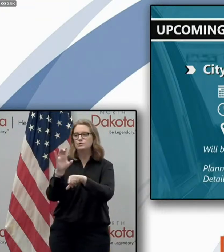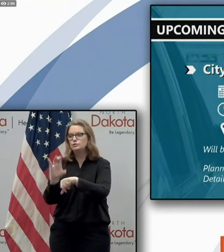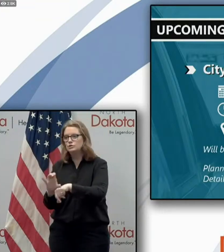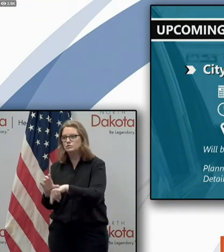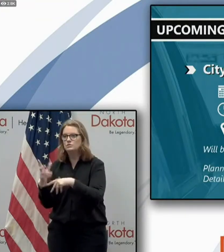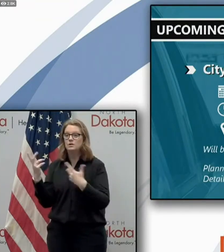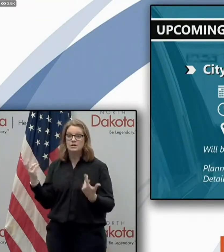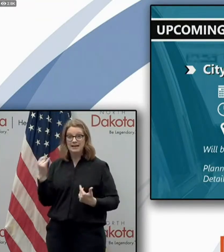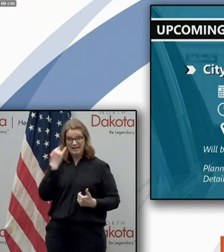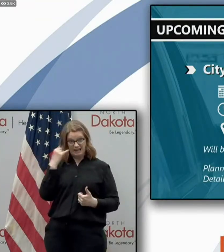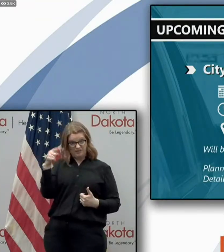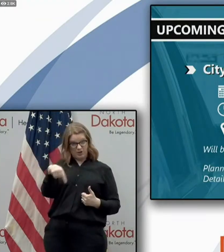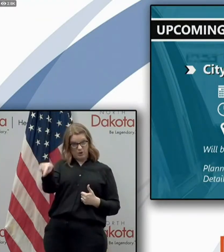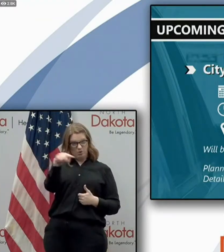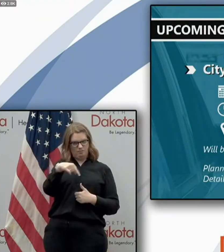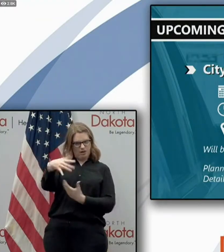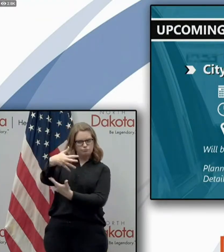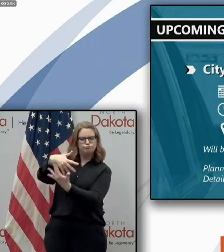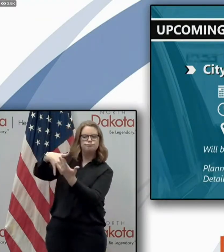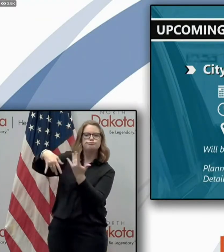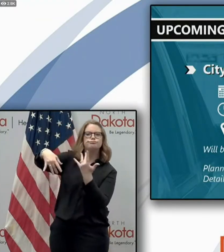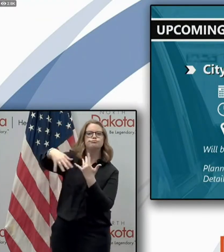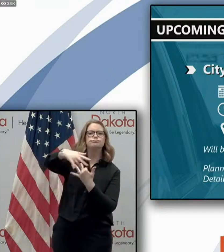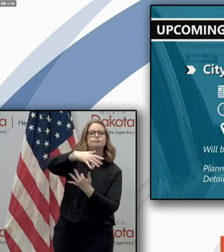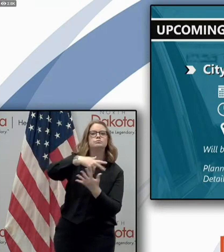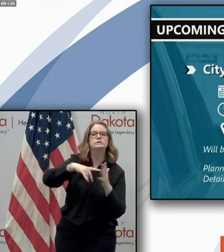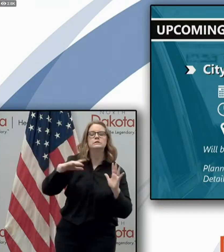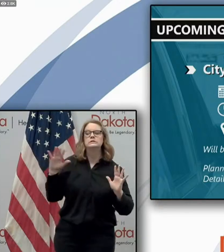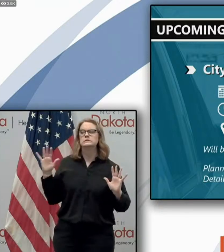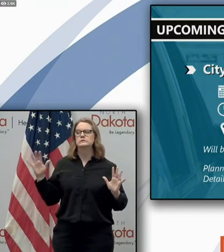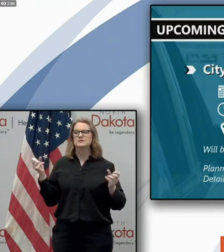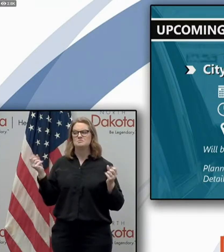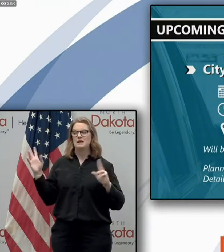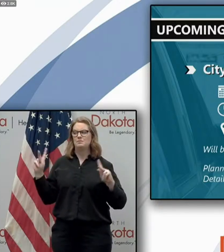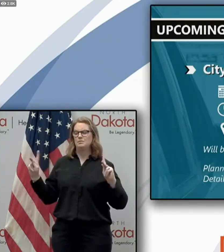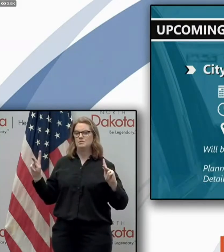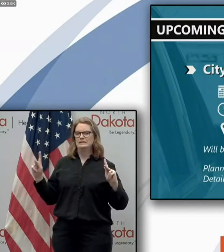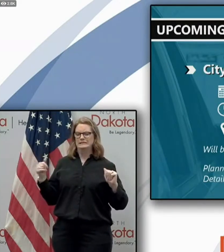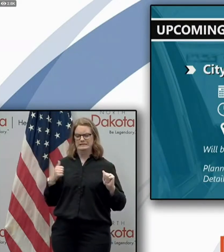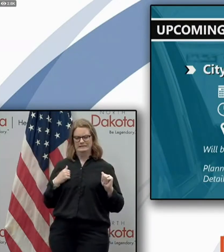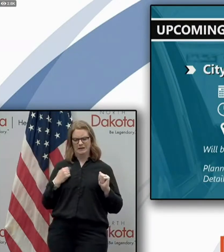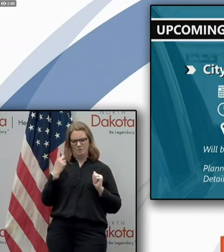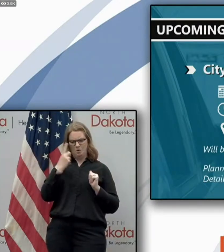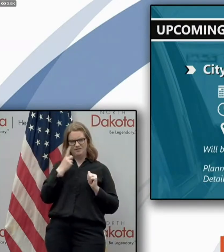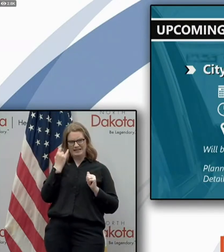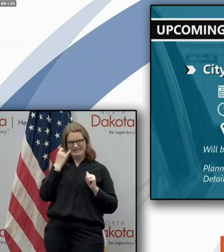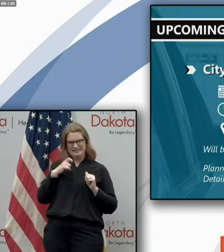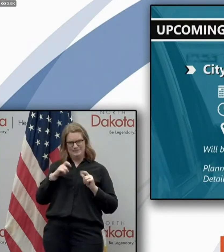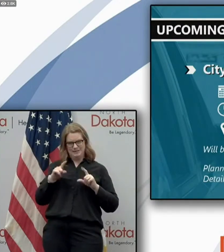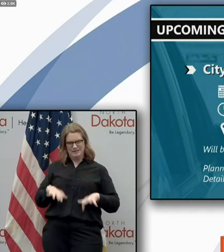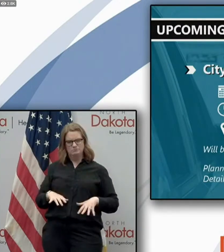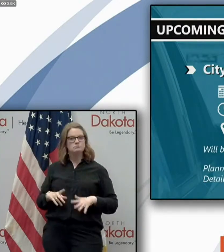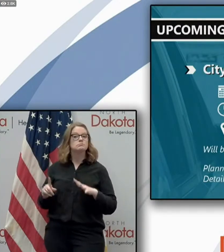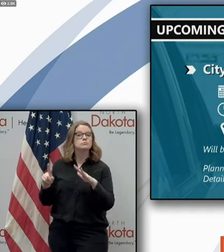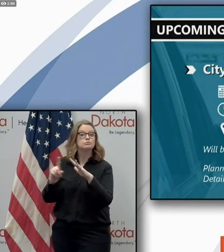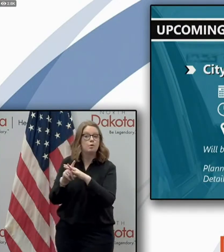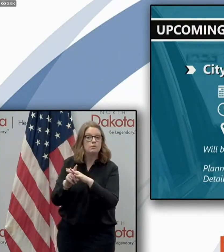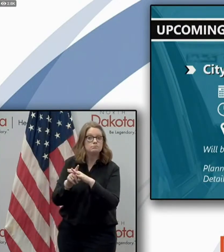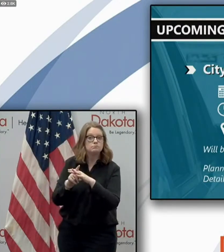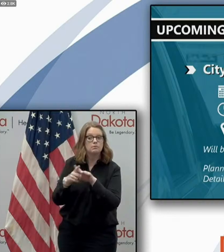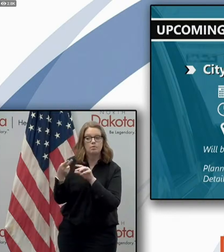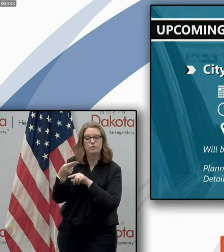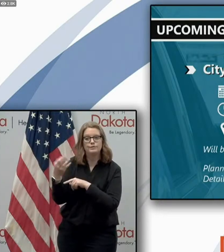been around public and say, hey, I want to be tested, you just show up on those 2